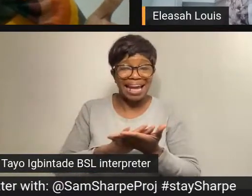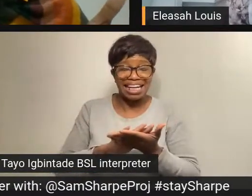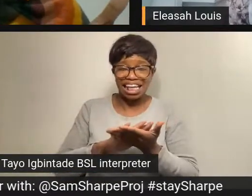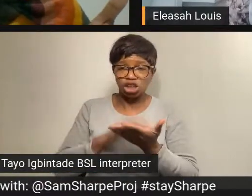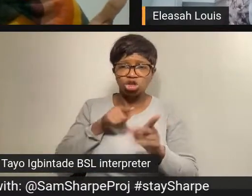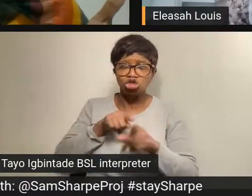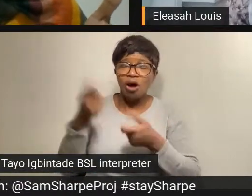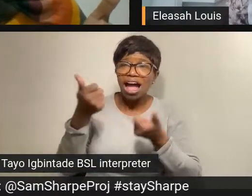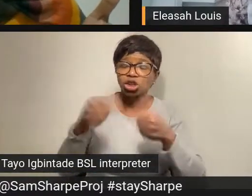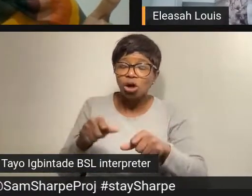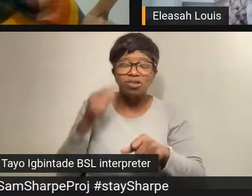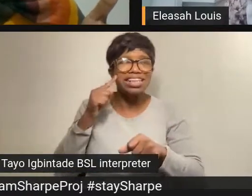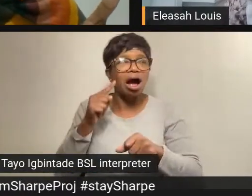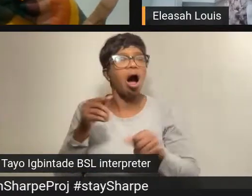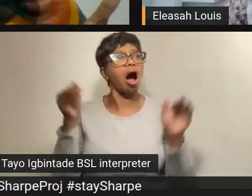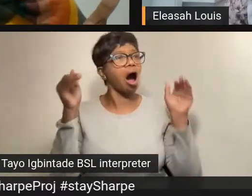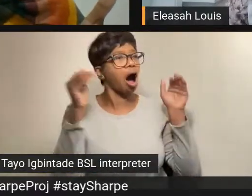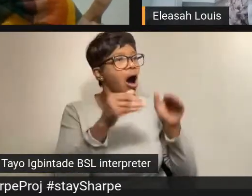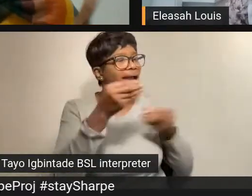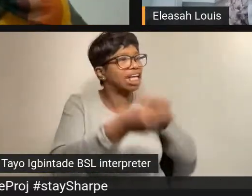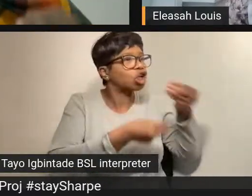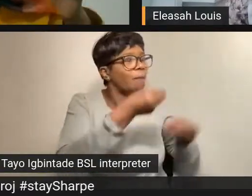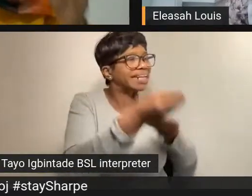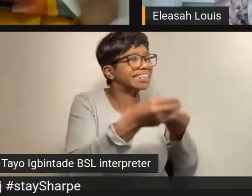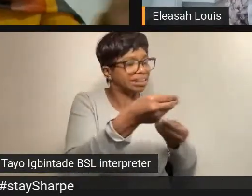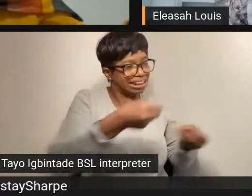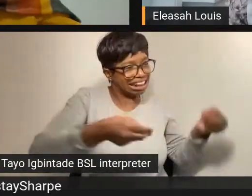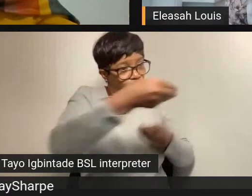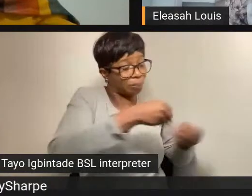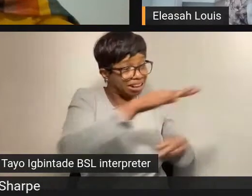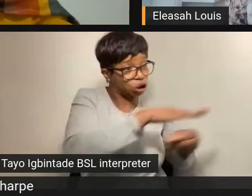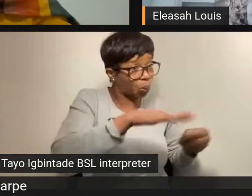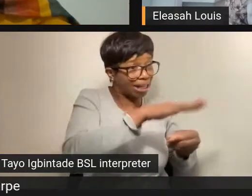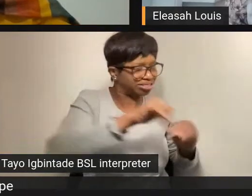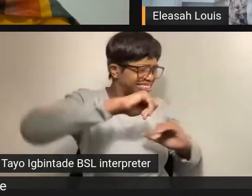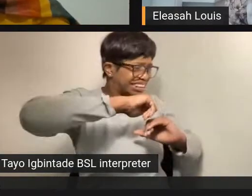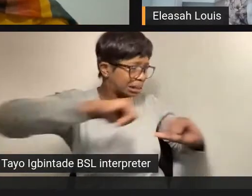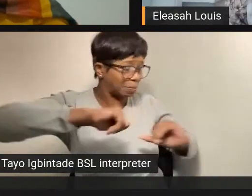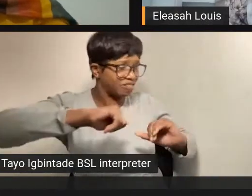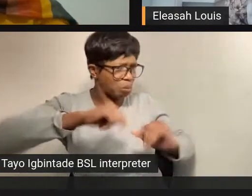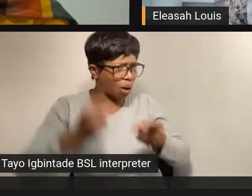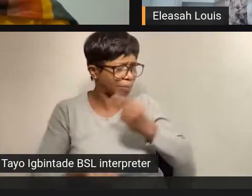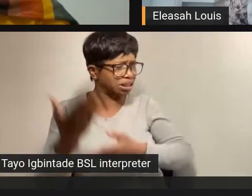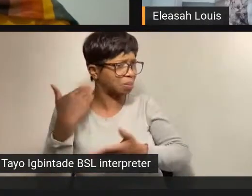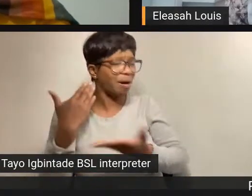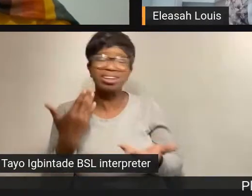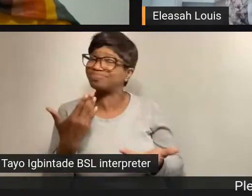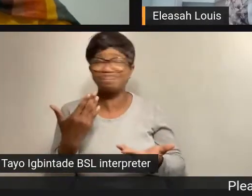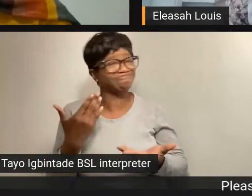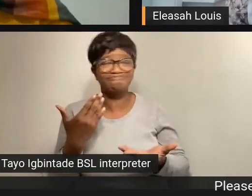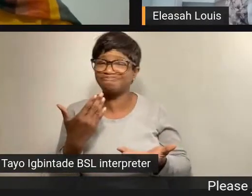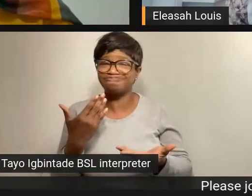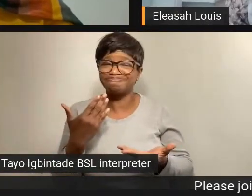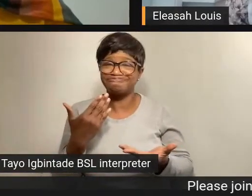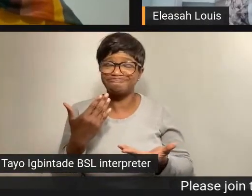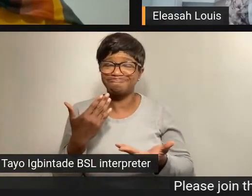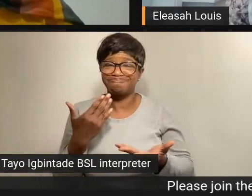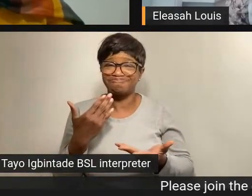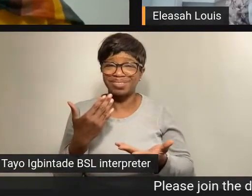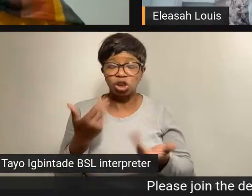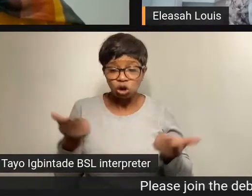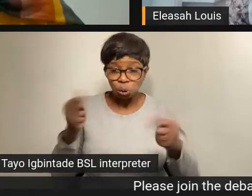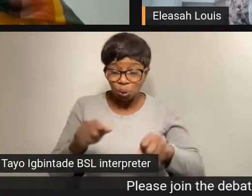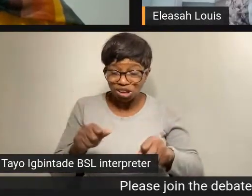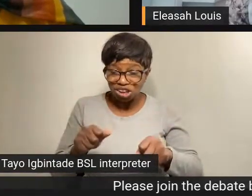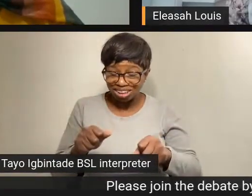situation blindly and divorce that from what has happened in the past. The solutions have to be both in terms of the